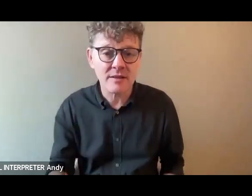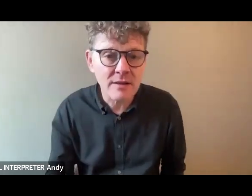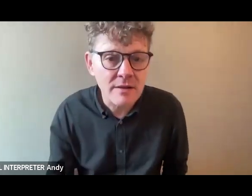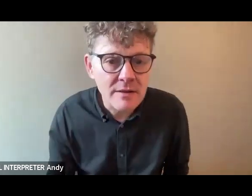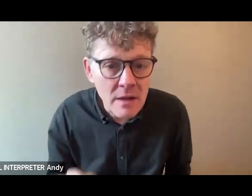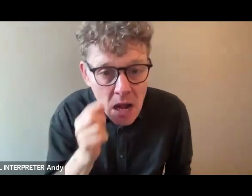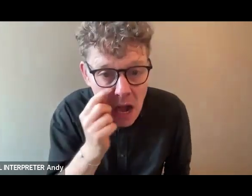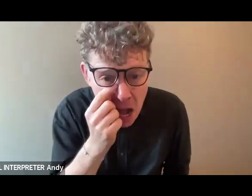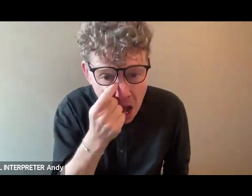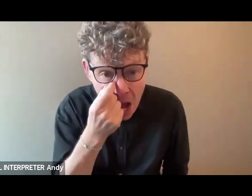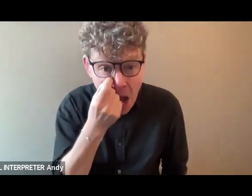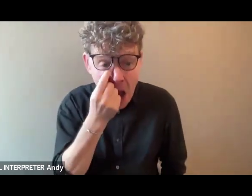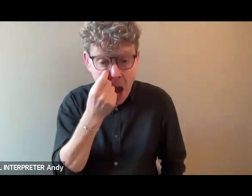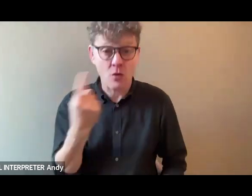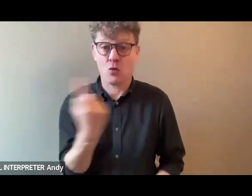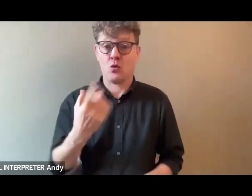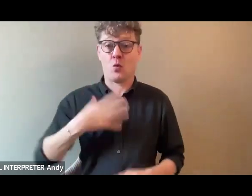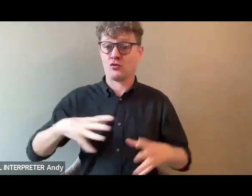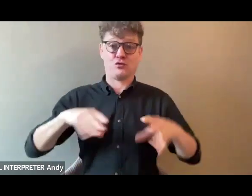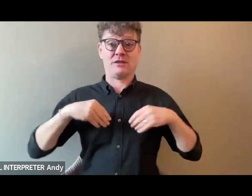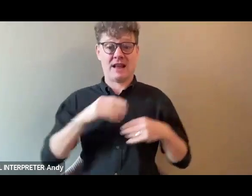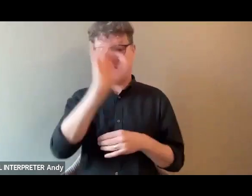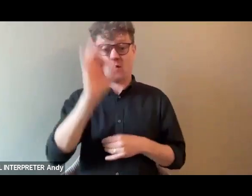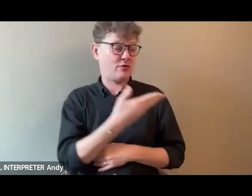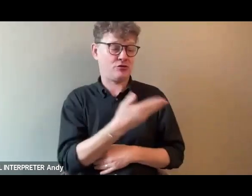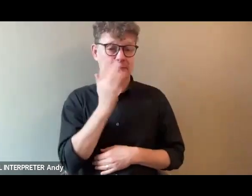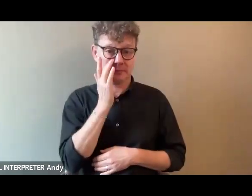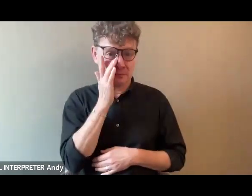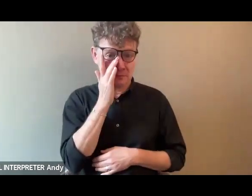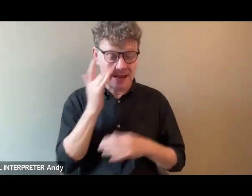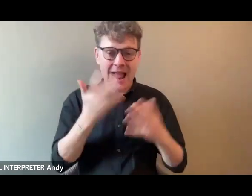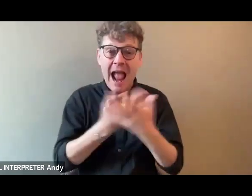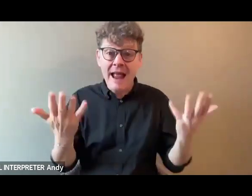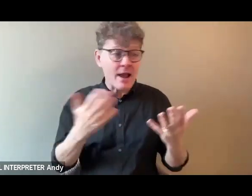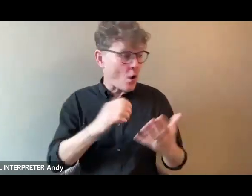up to who wants to take this question. But did any of the studies